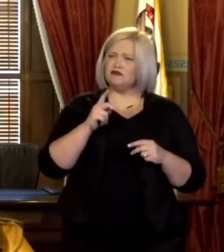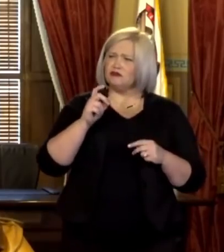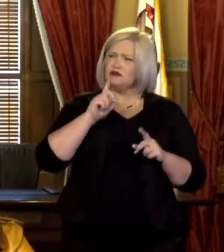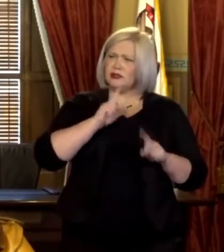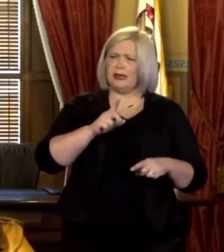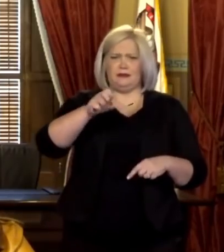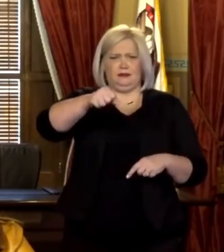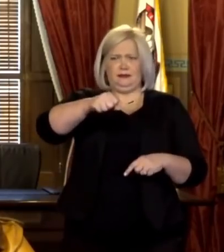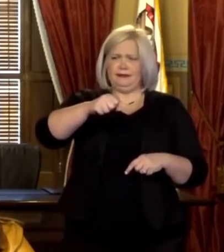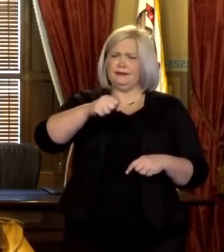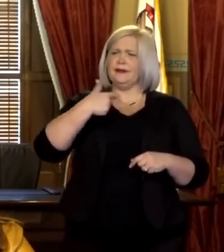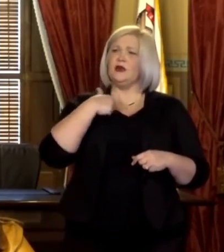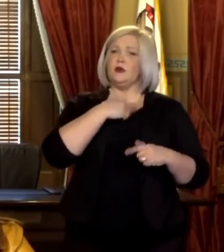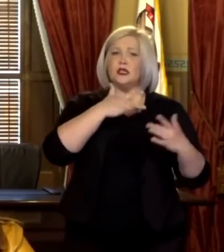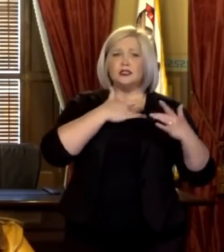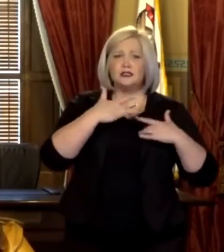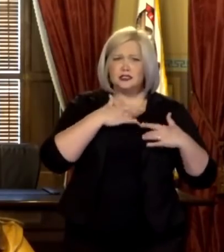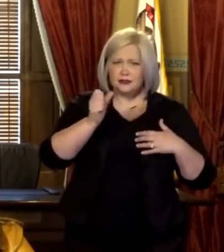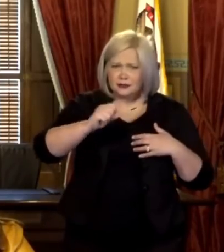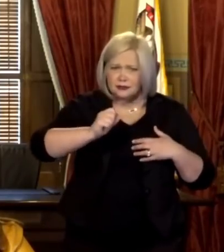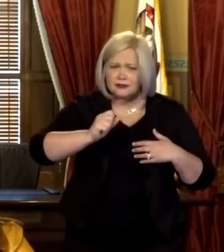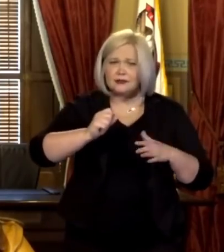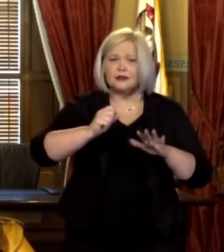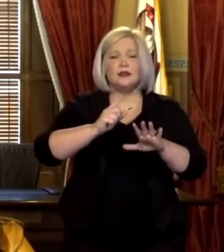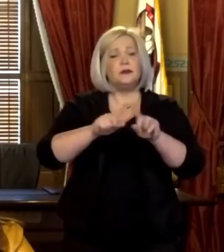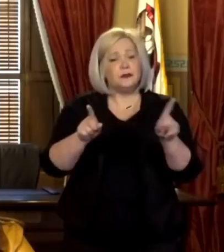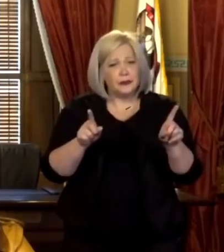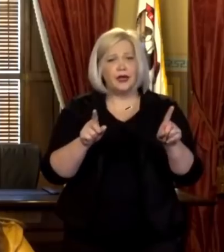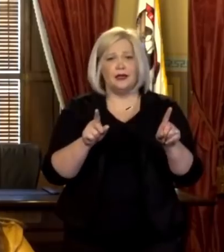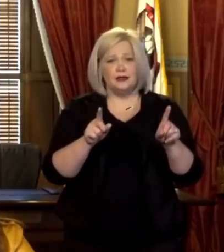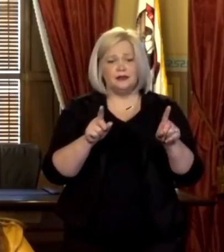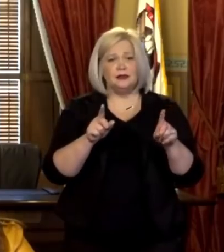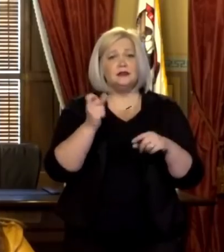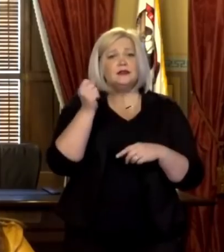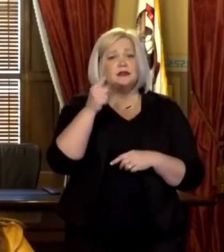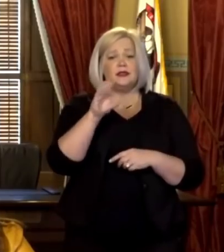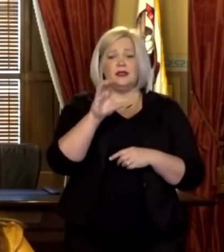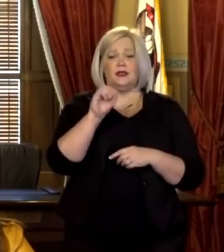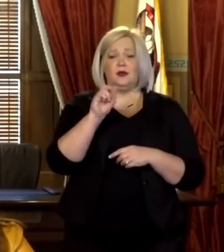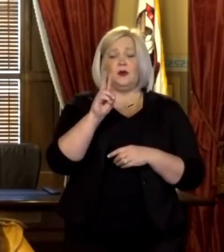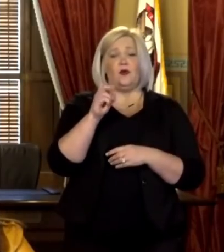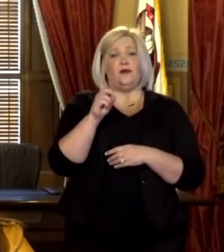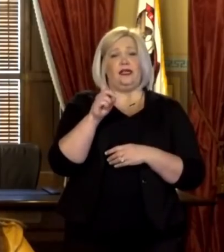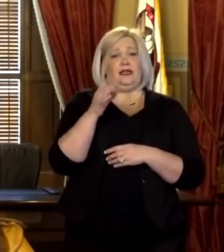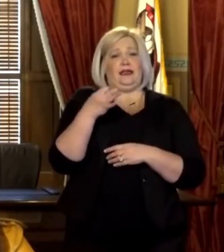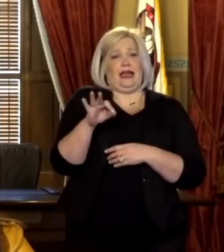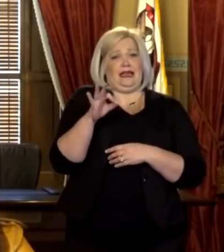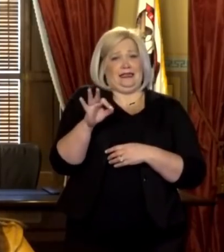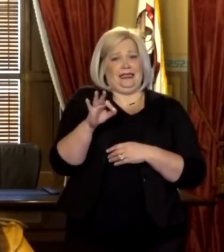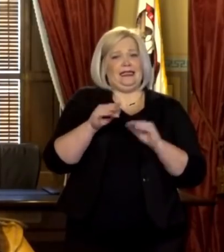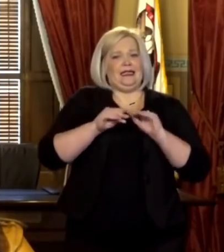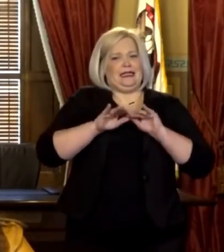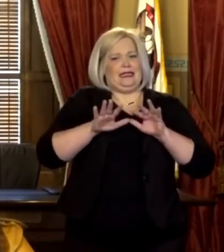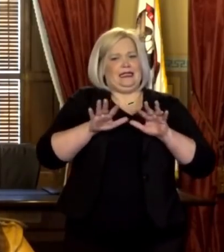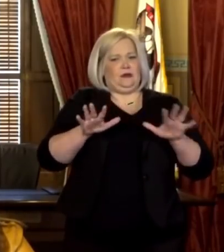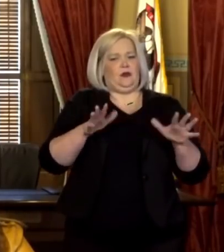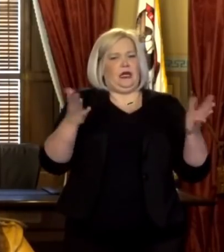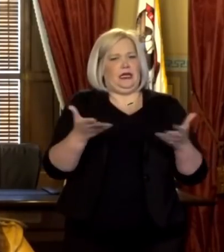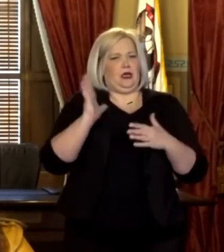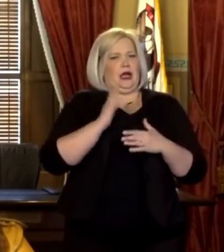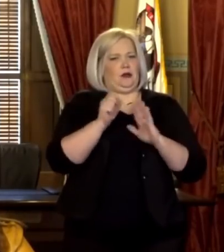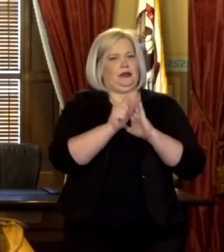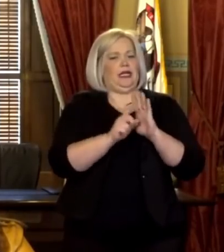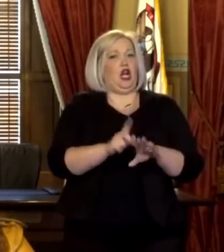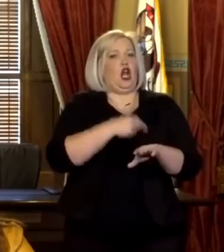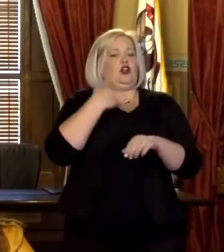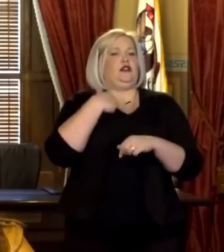about that. But the fact of the matter is, COVID-19's been spreading in our state for a lot longer than we ever detected it. We've